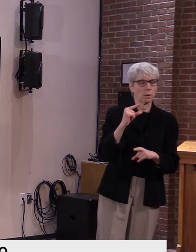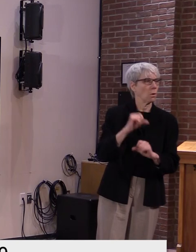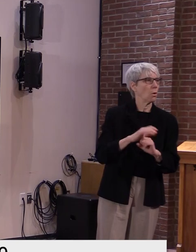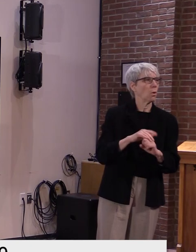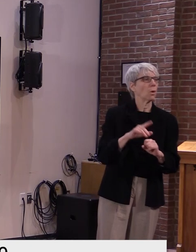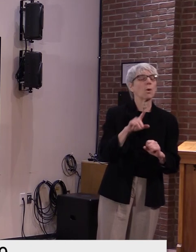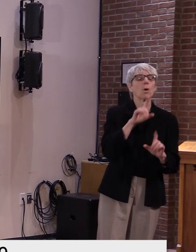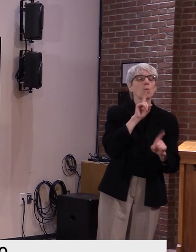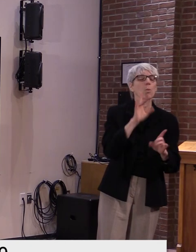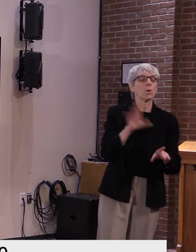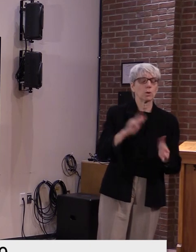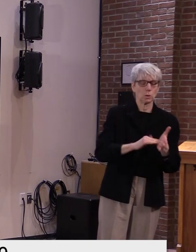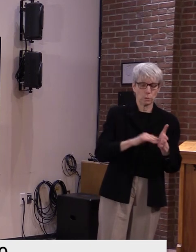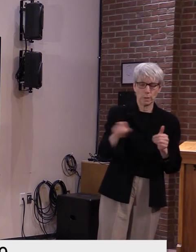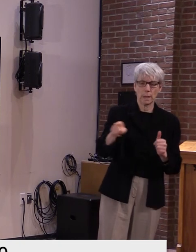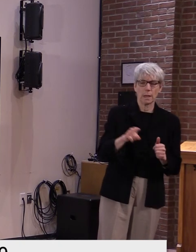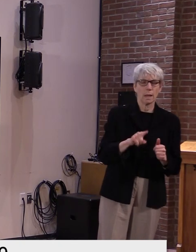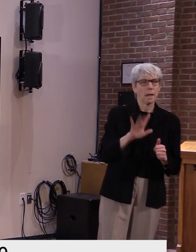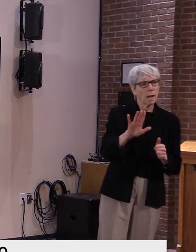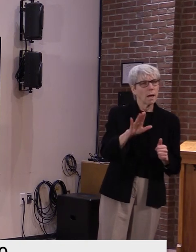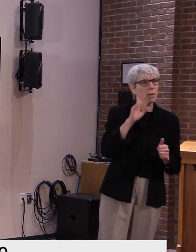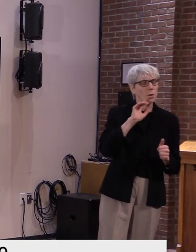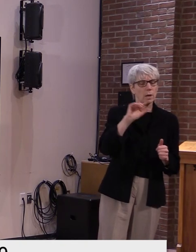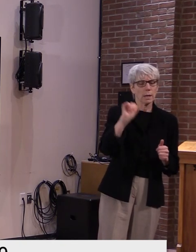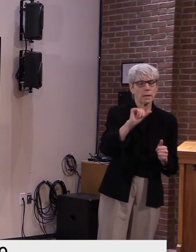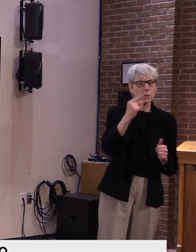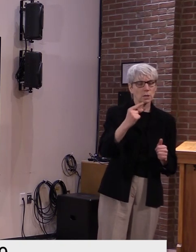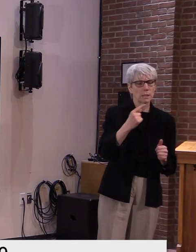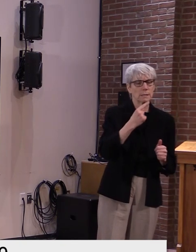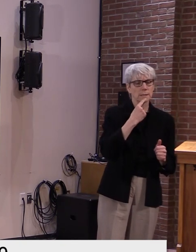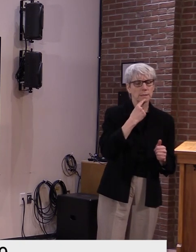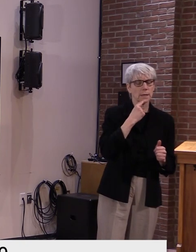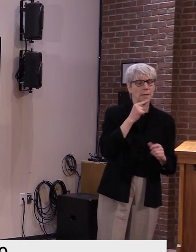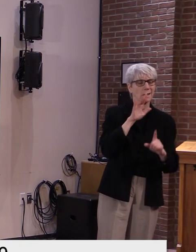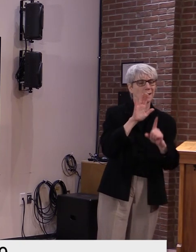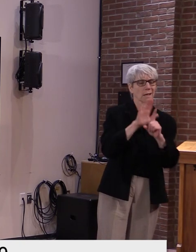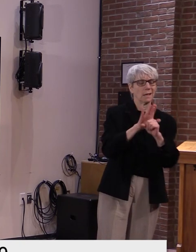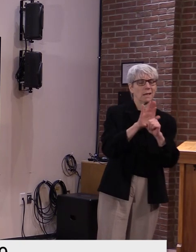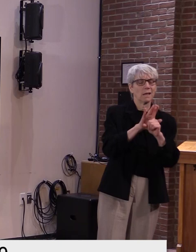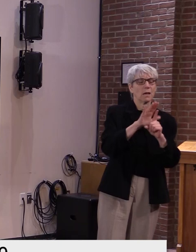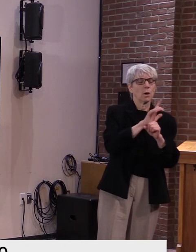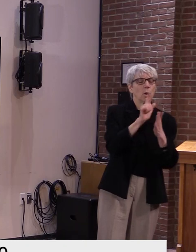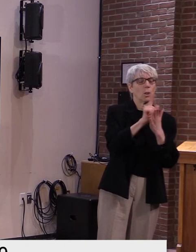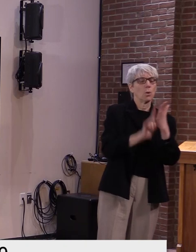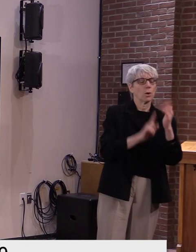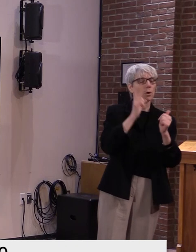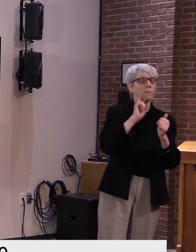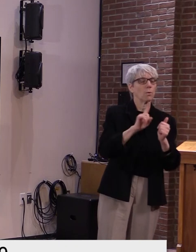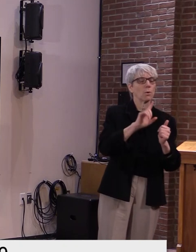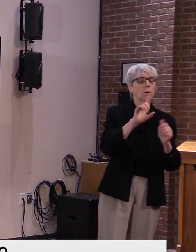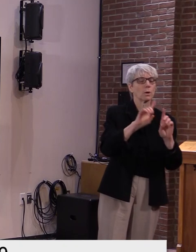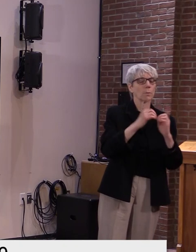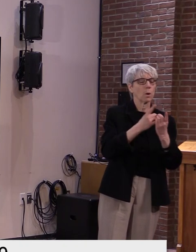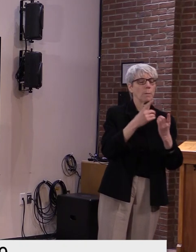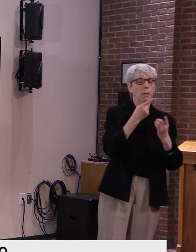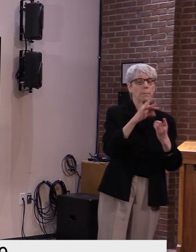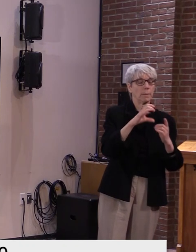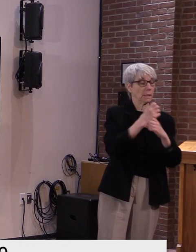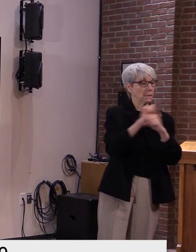Attorney General Donovan said that Rosemary Gronkowski, the legal counsel for DPS, had been told some time ago,